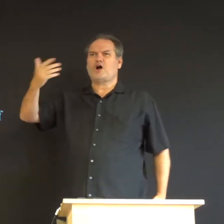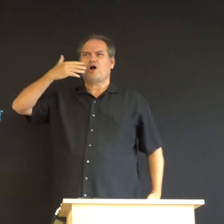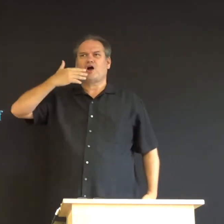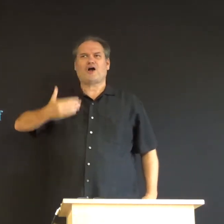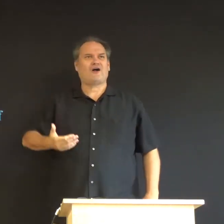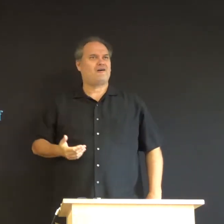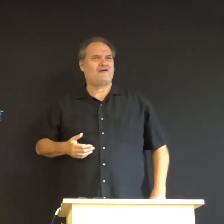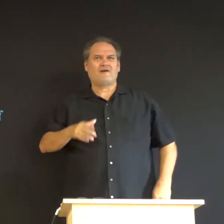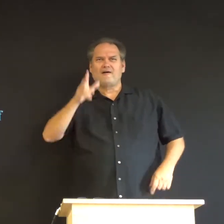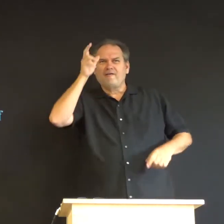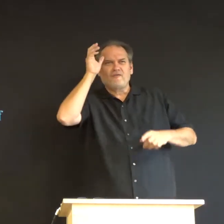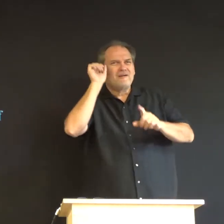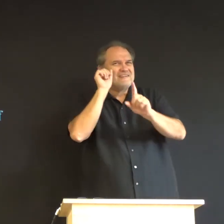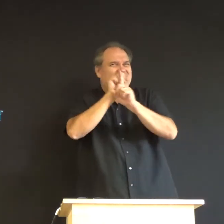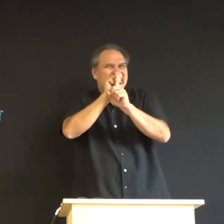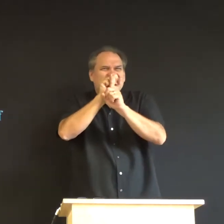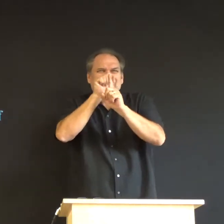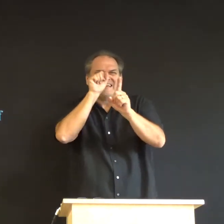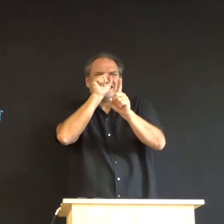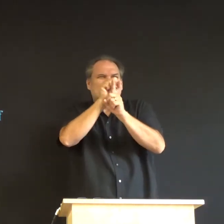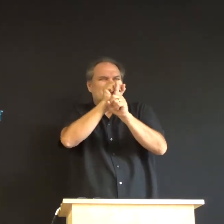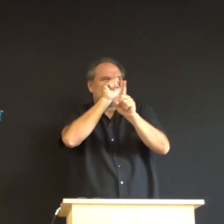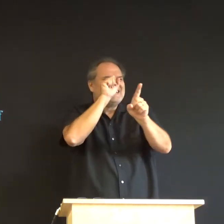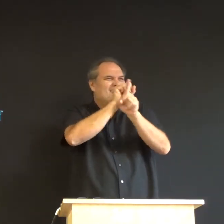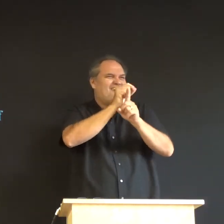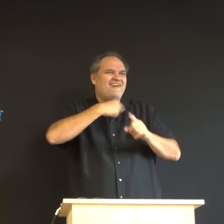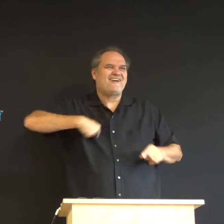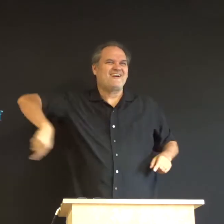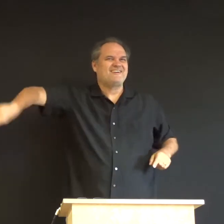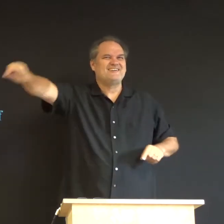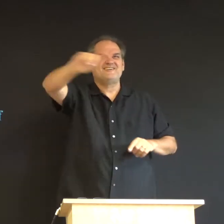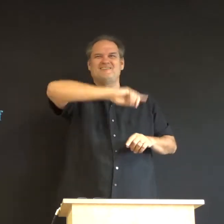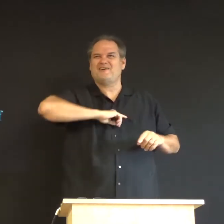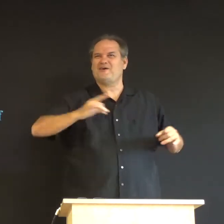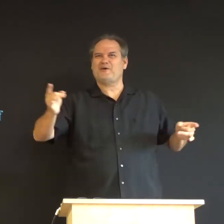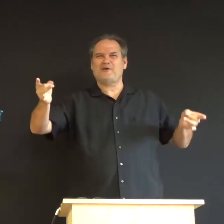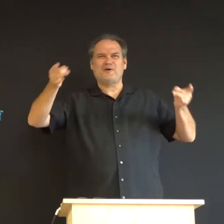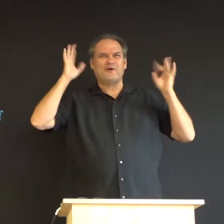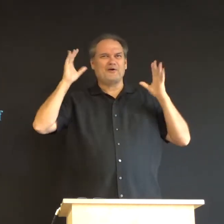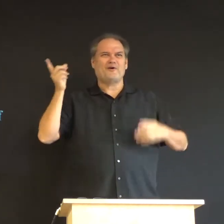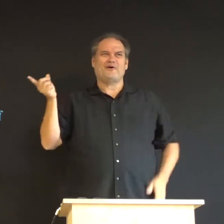light. Oh, and he's really good at deceiving us.